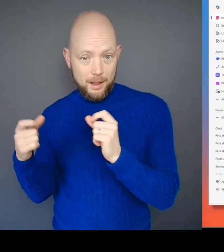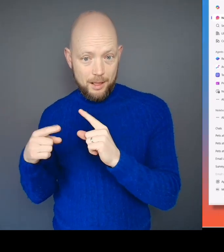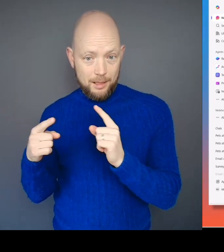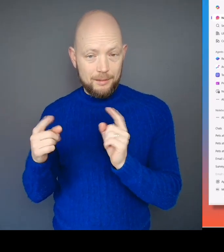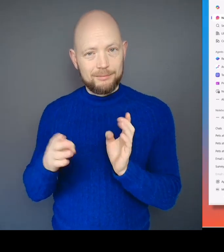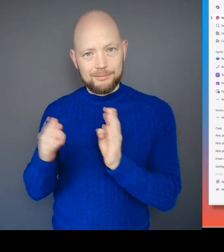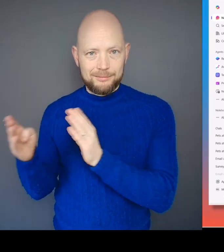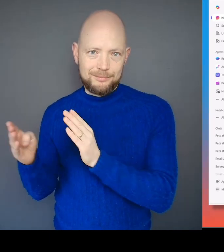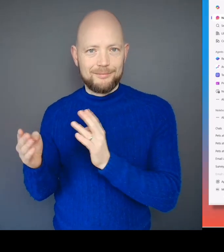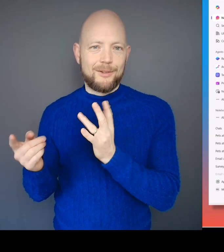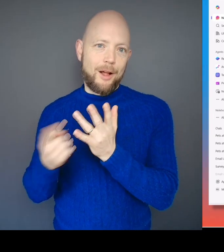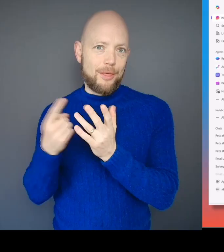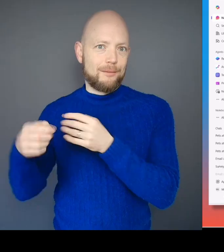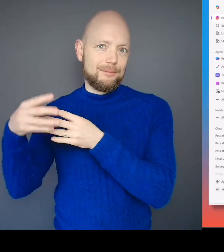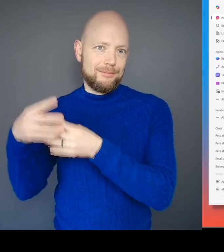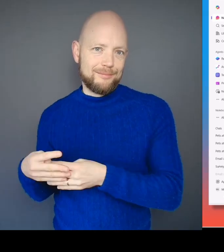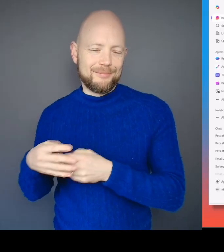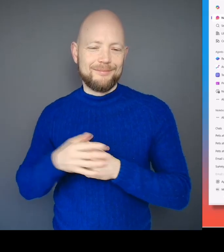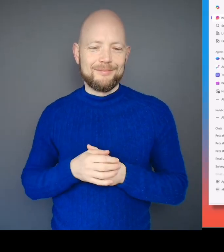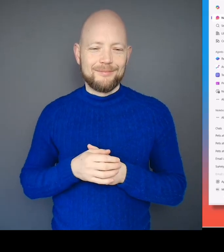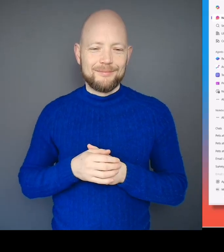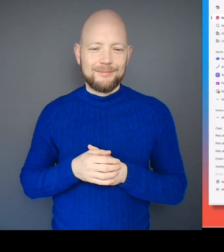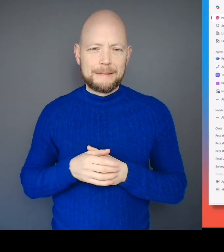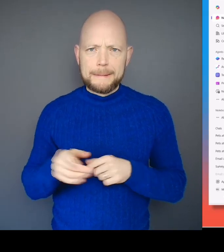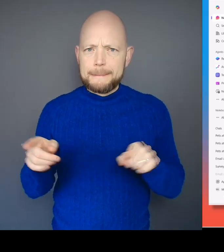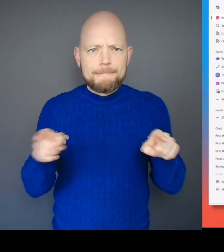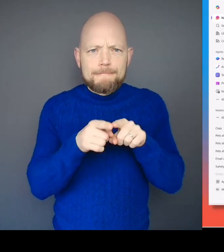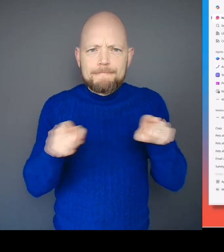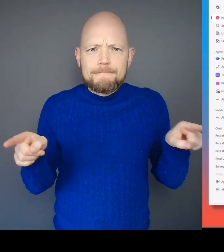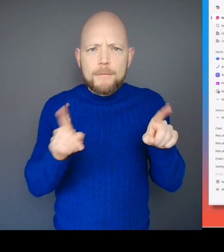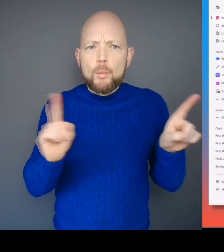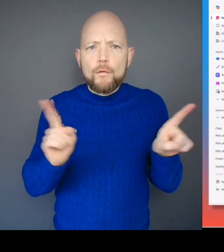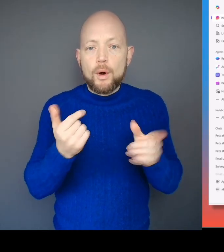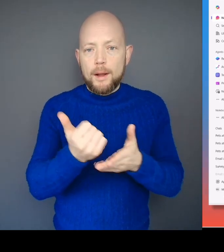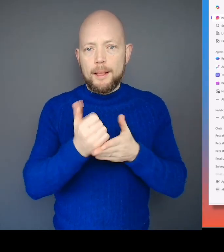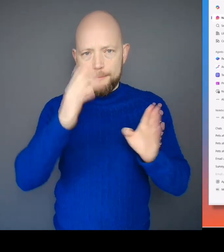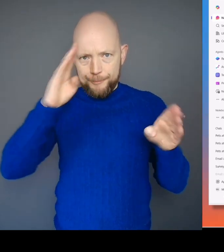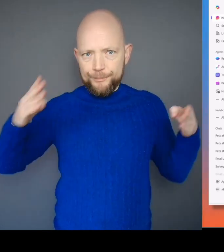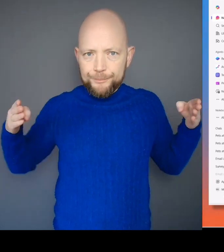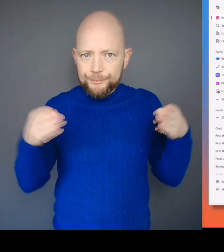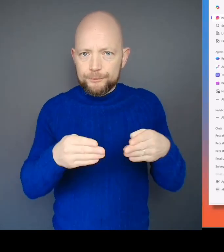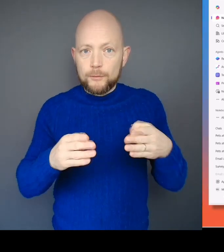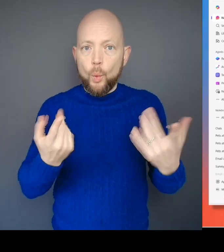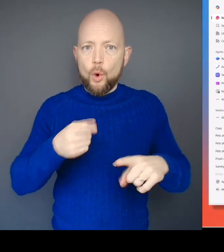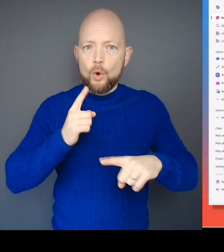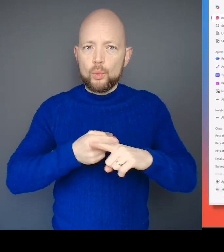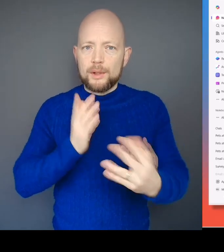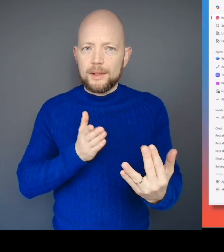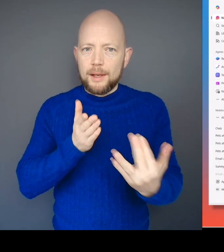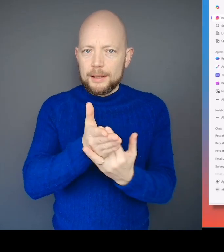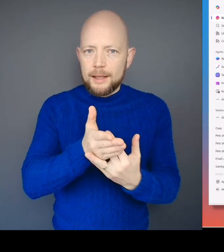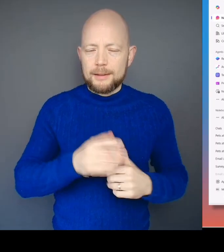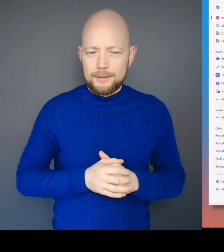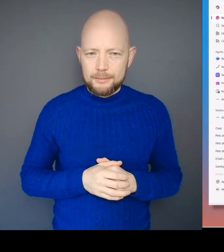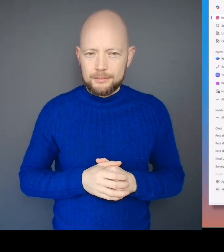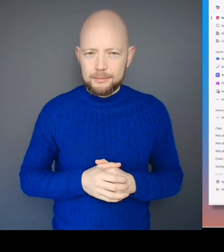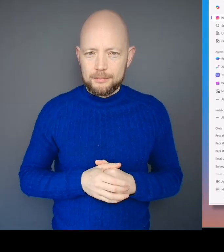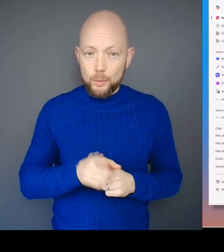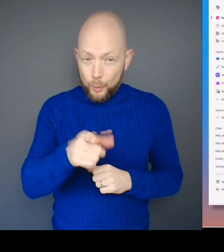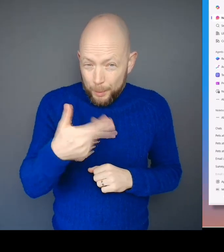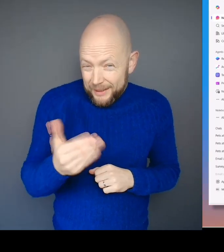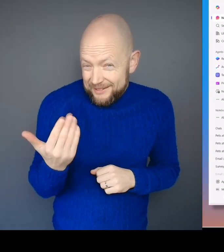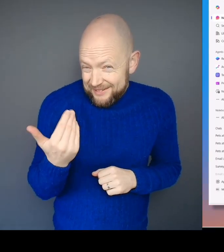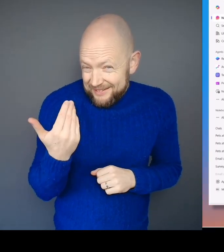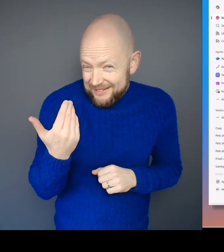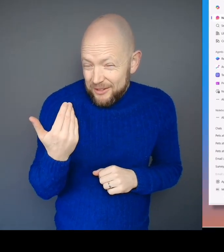there, emails that are going on in there, and more. Now, you can see here that if you wanted to access something quickly,